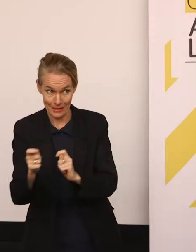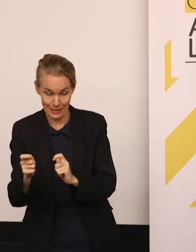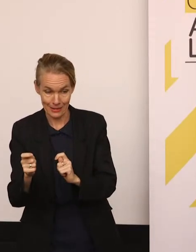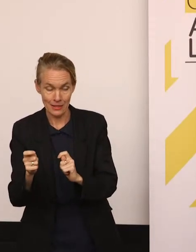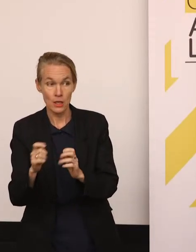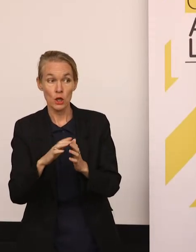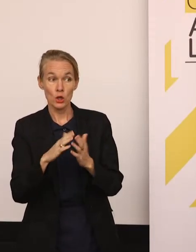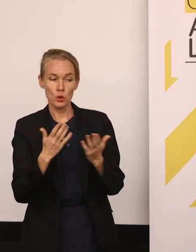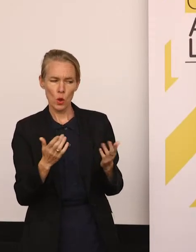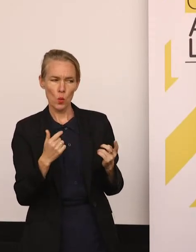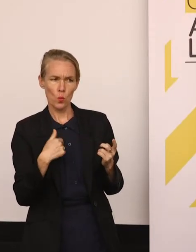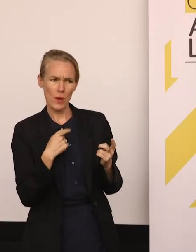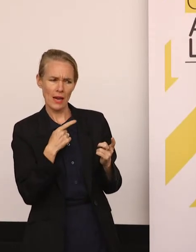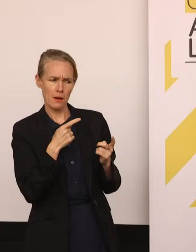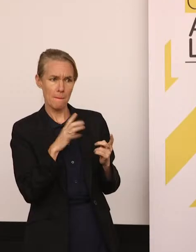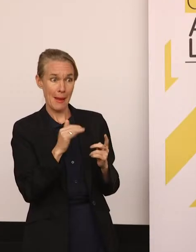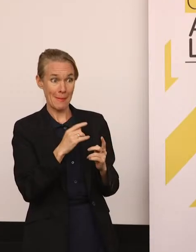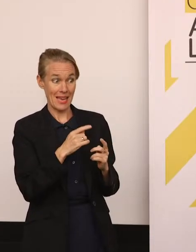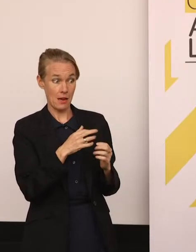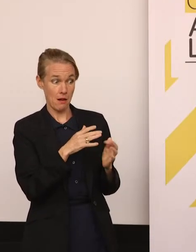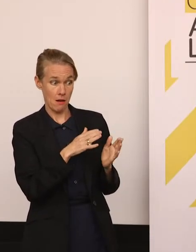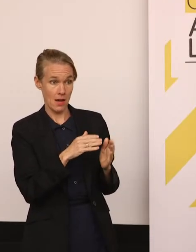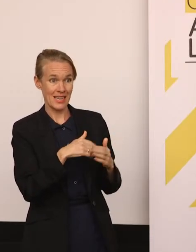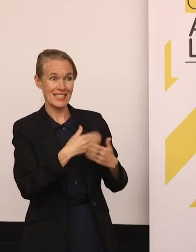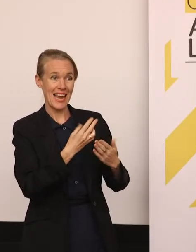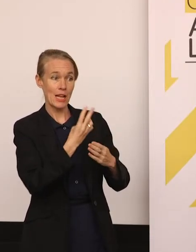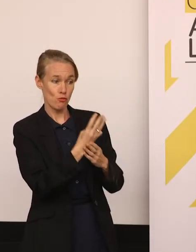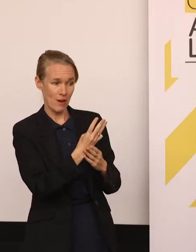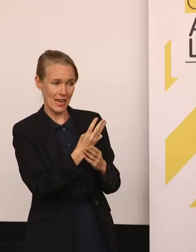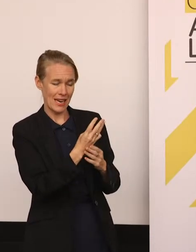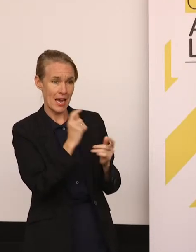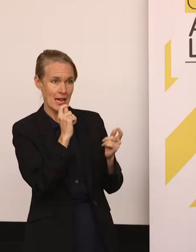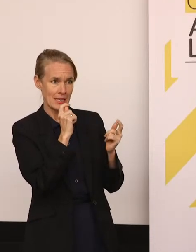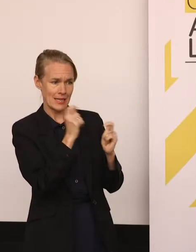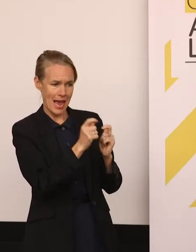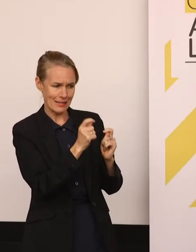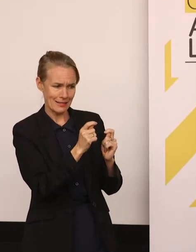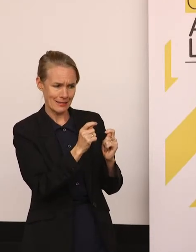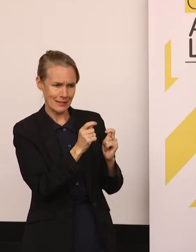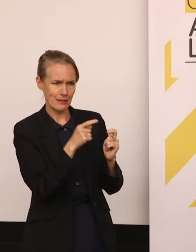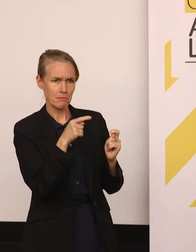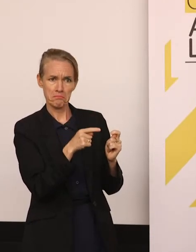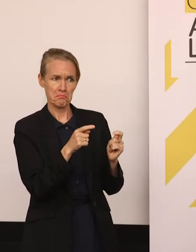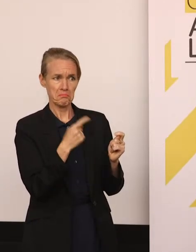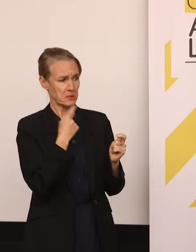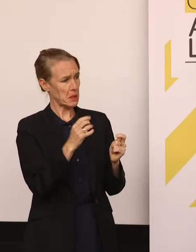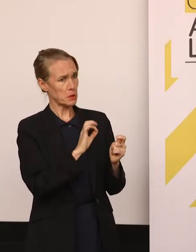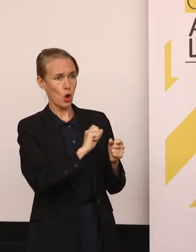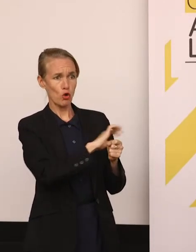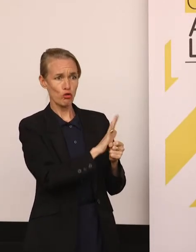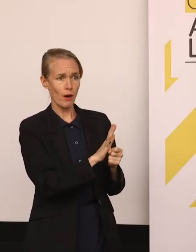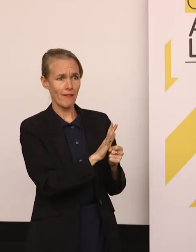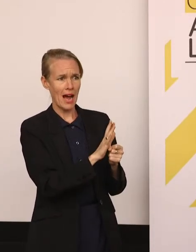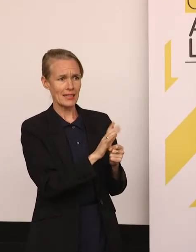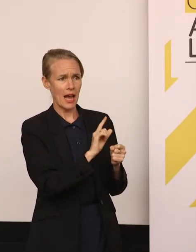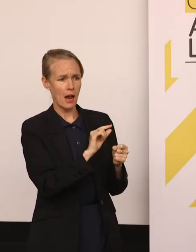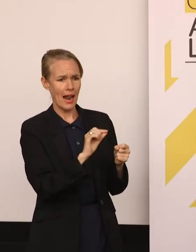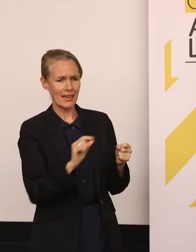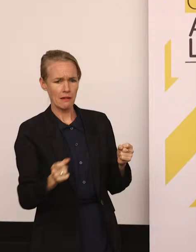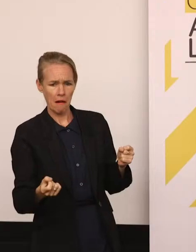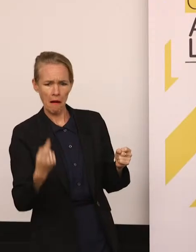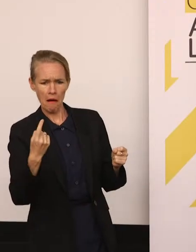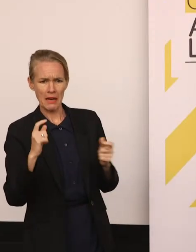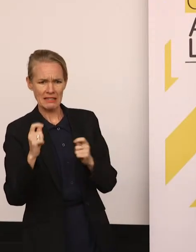of someone who has a negative test at day 3 actually going on and developing, and if we find, again, depending where they have come from, if it's very low